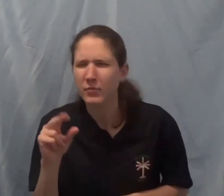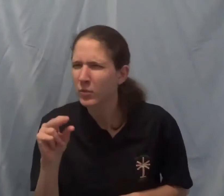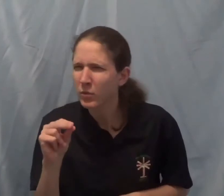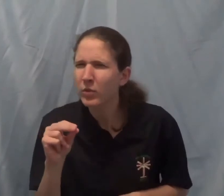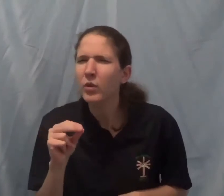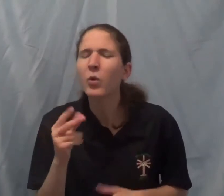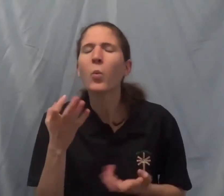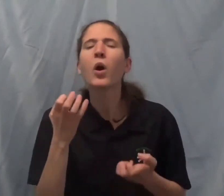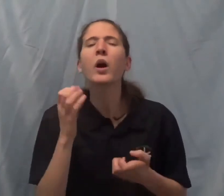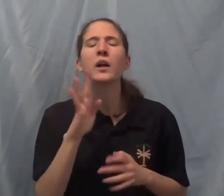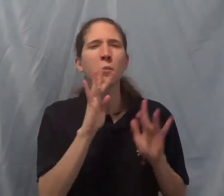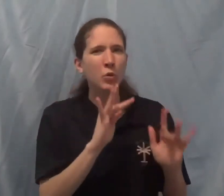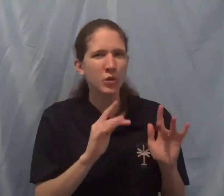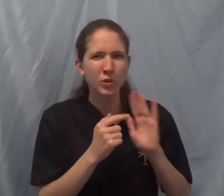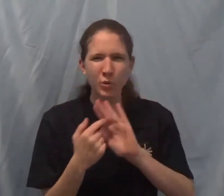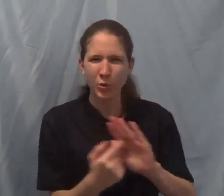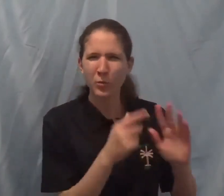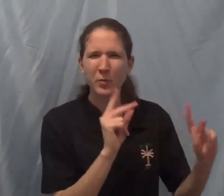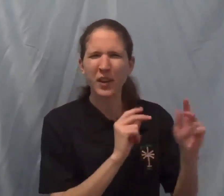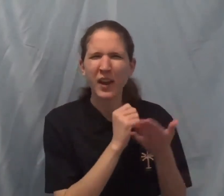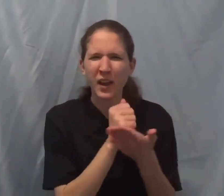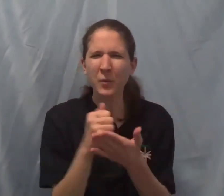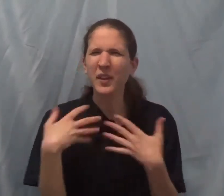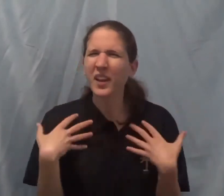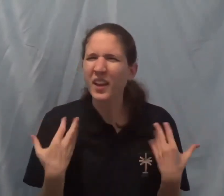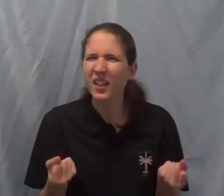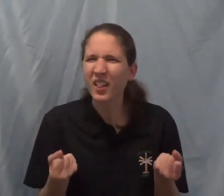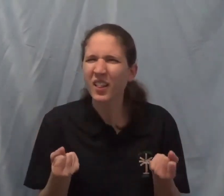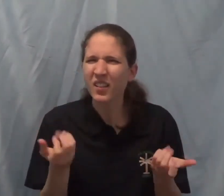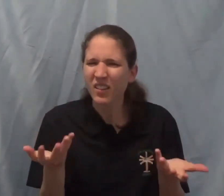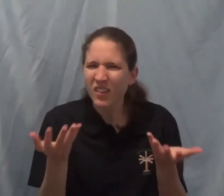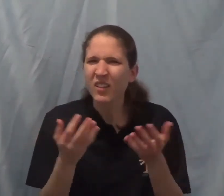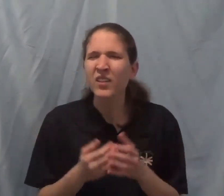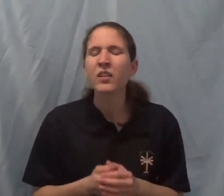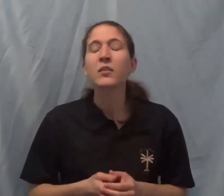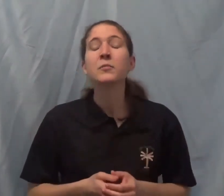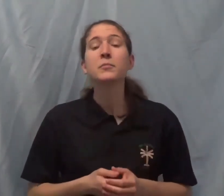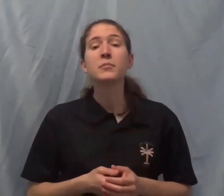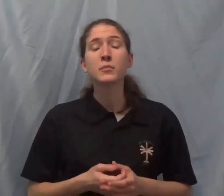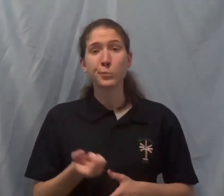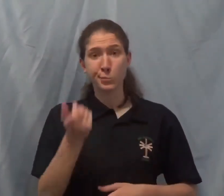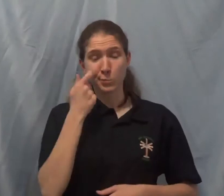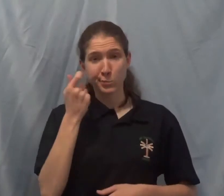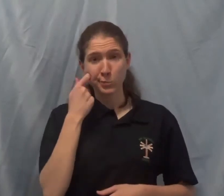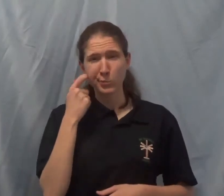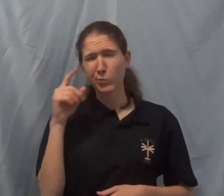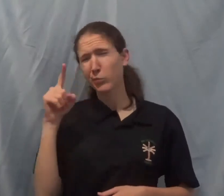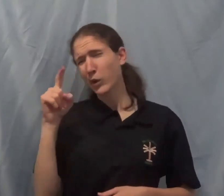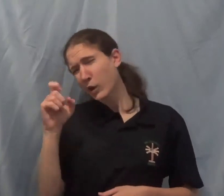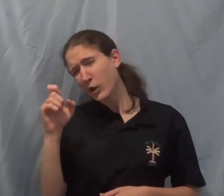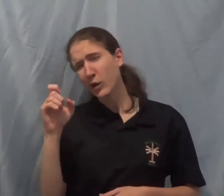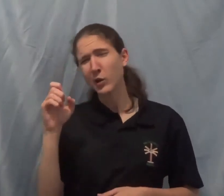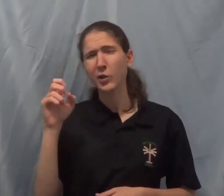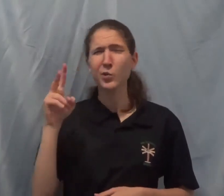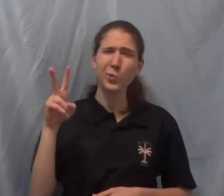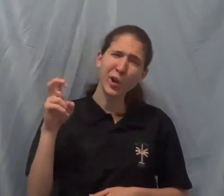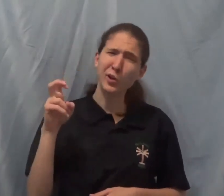century, the Holy Spirit has moved the church to focus on mercy. I mean, prefigured by